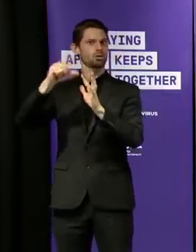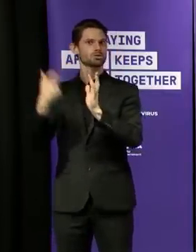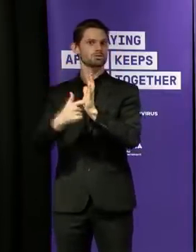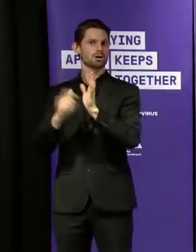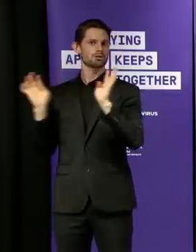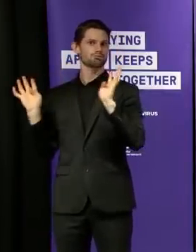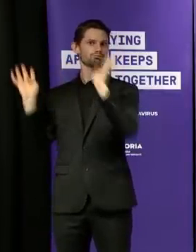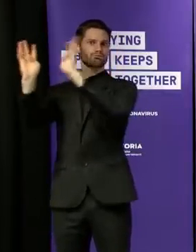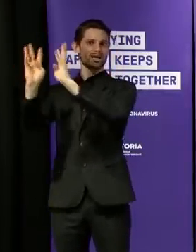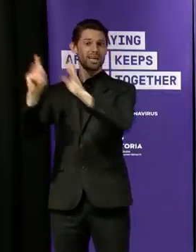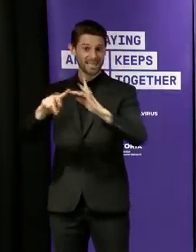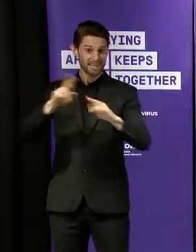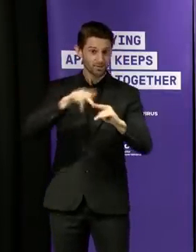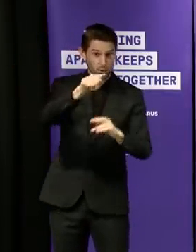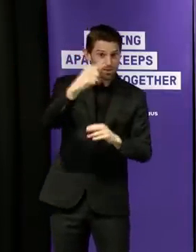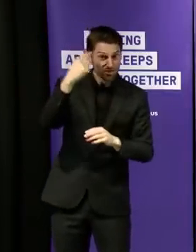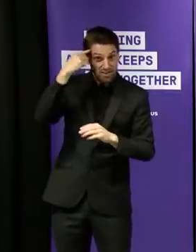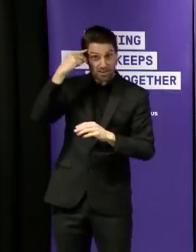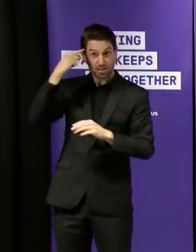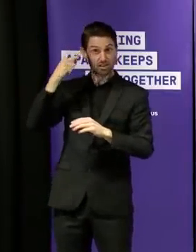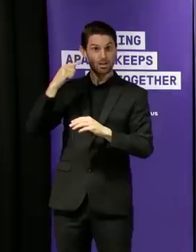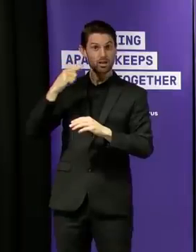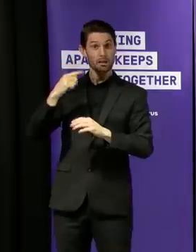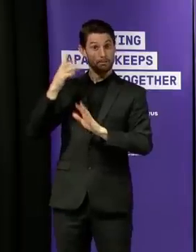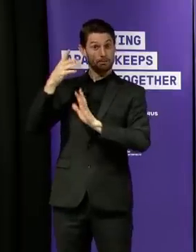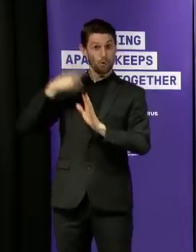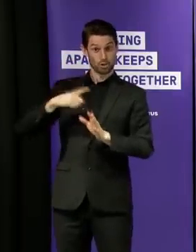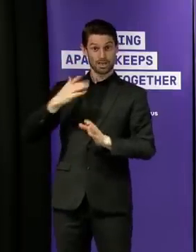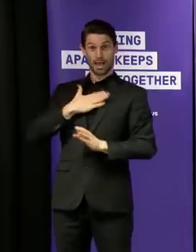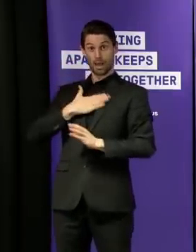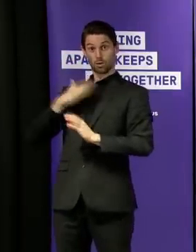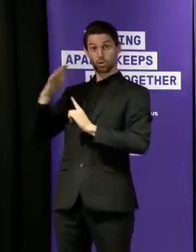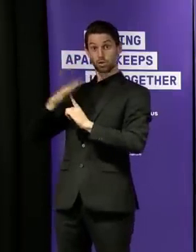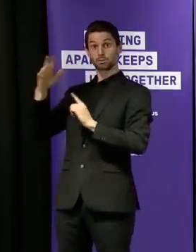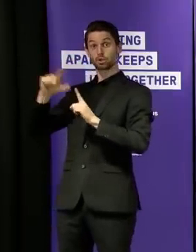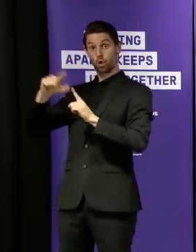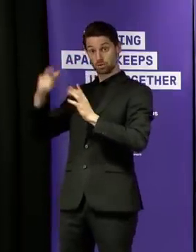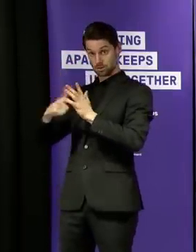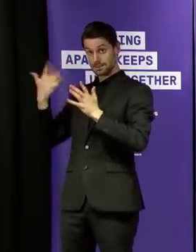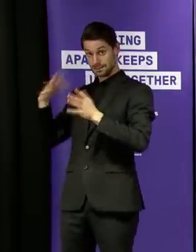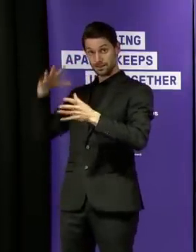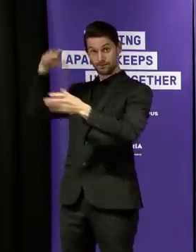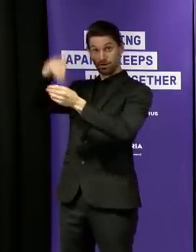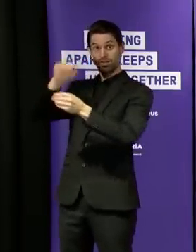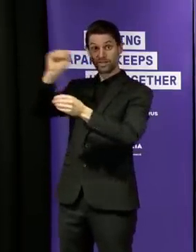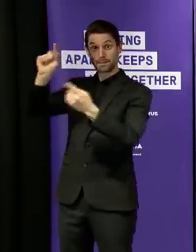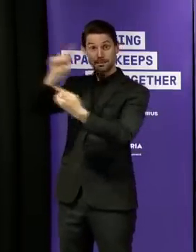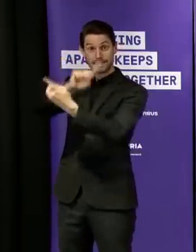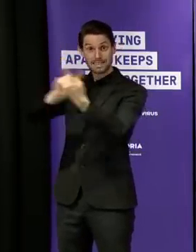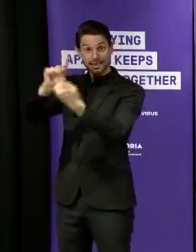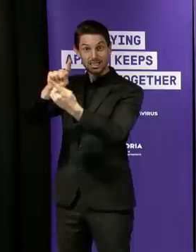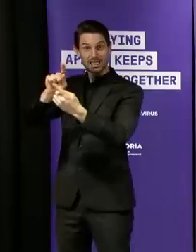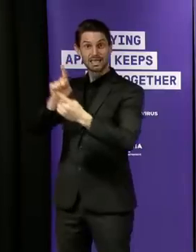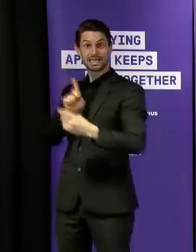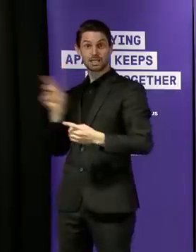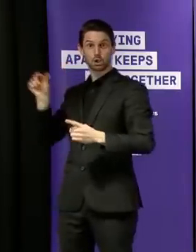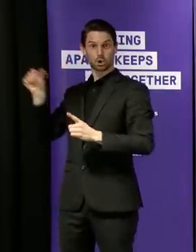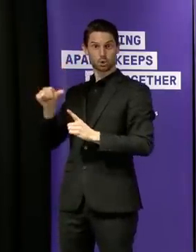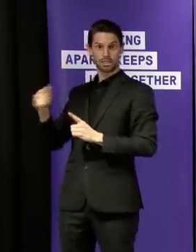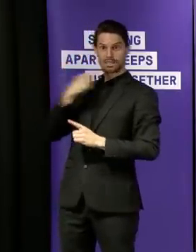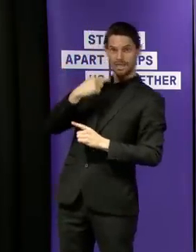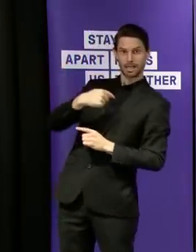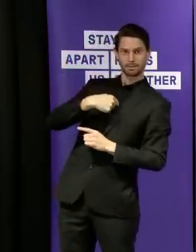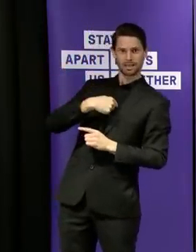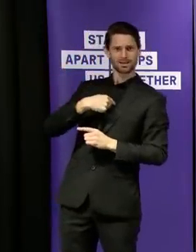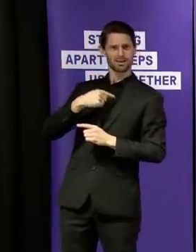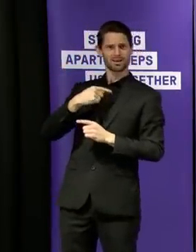policy set by the fact that it was talked about at a meeting, that'll make that'll make things rather challenging,